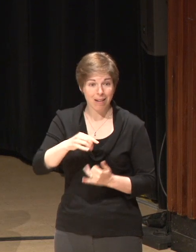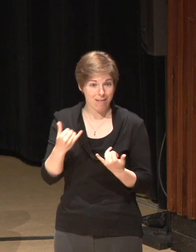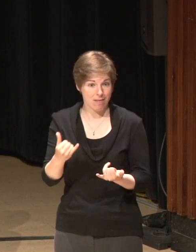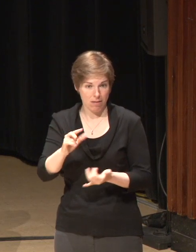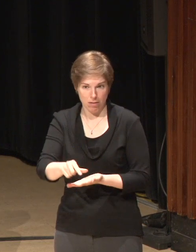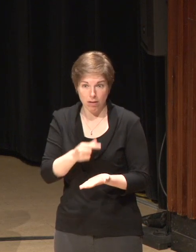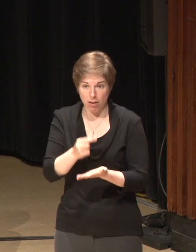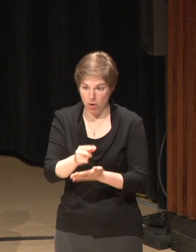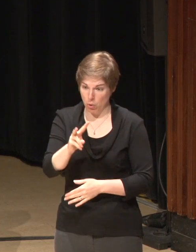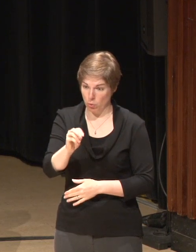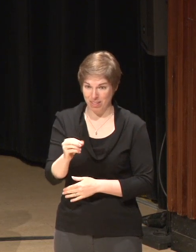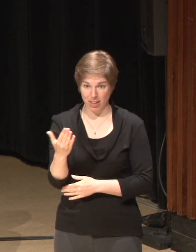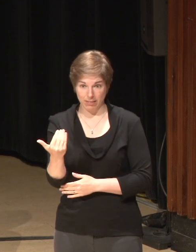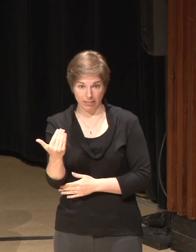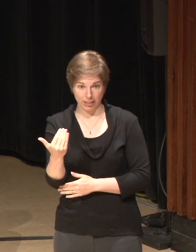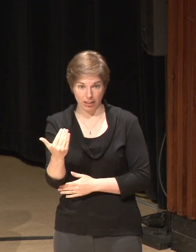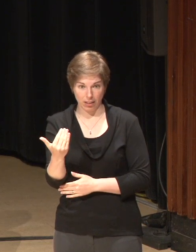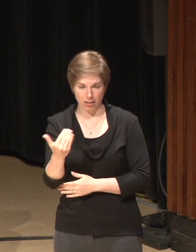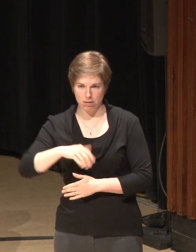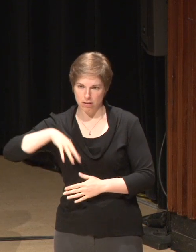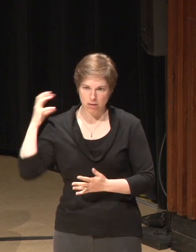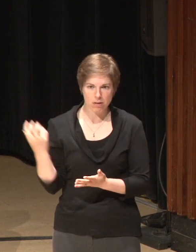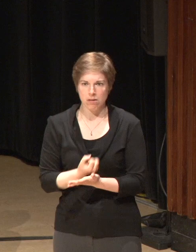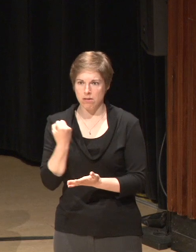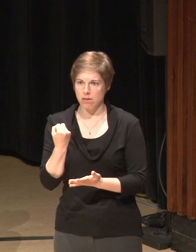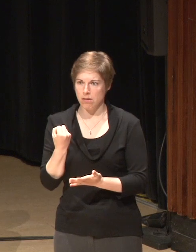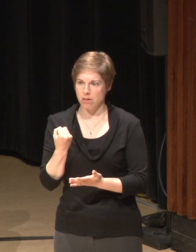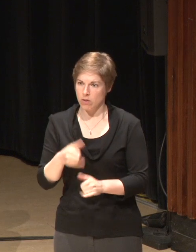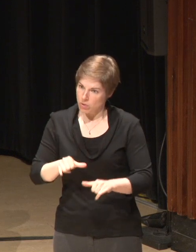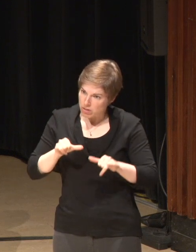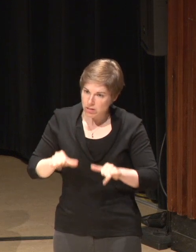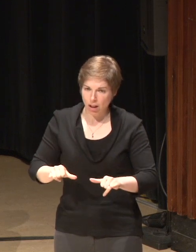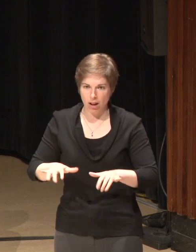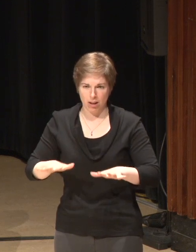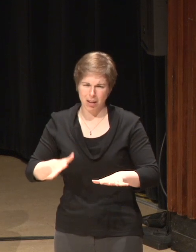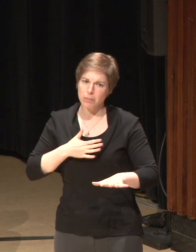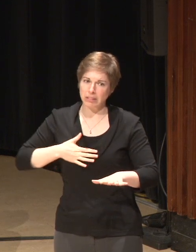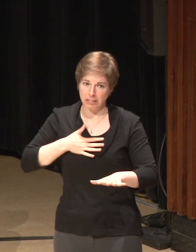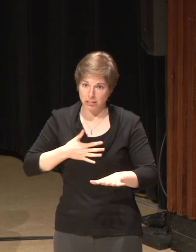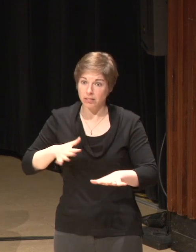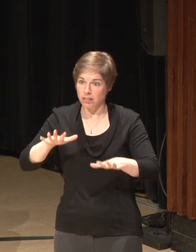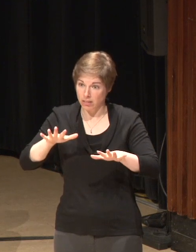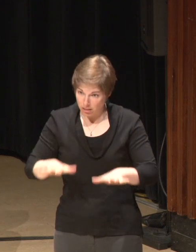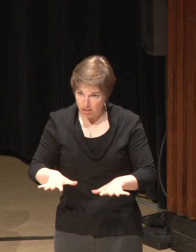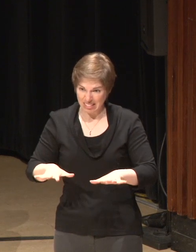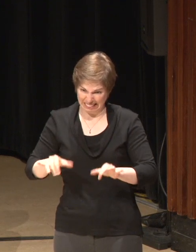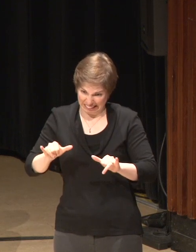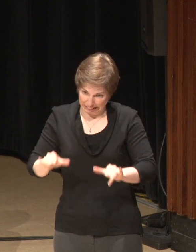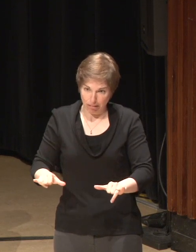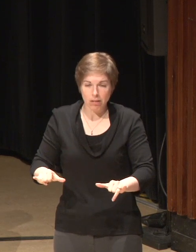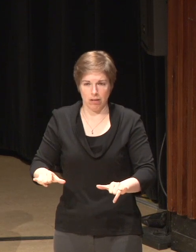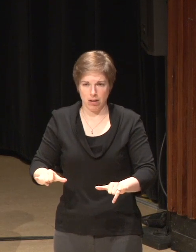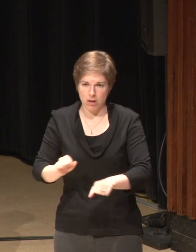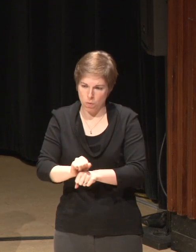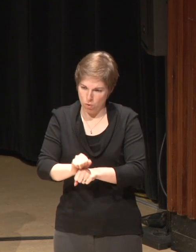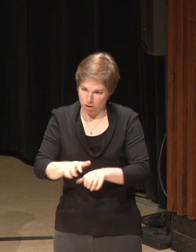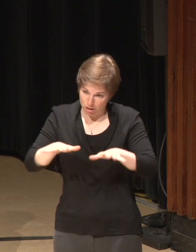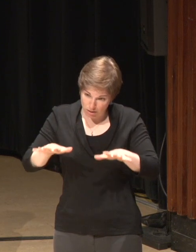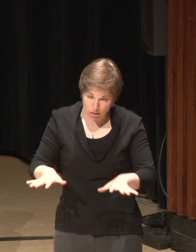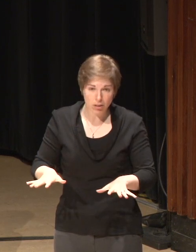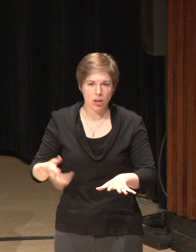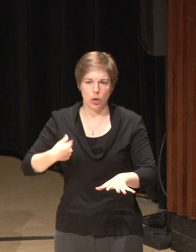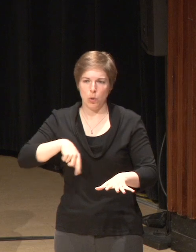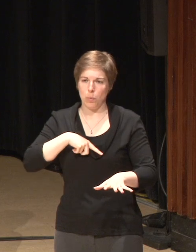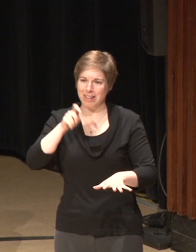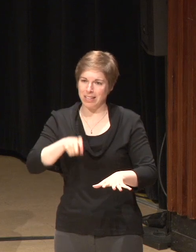in 2015 to stay, and please stay and work in our province. We need